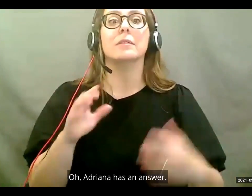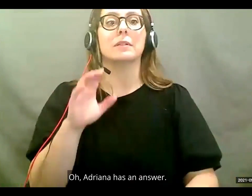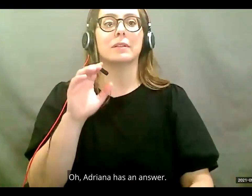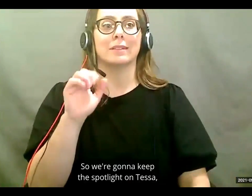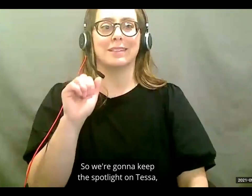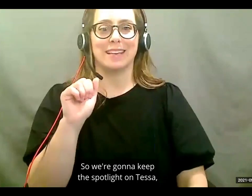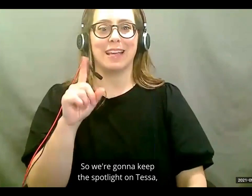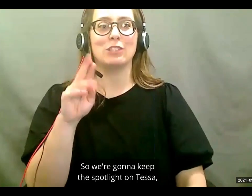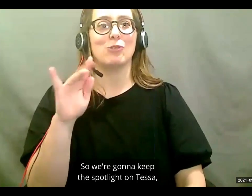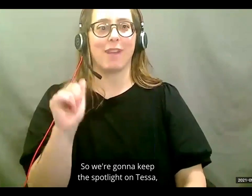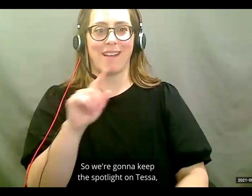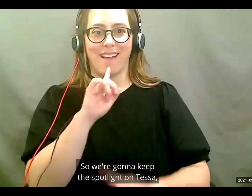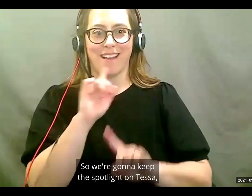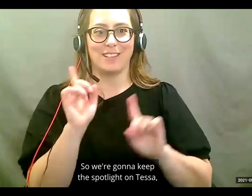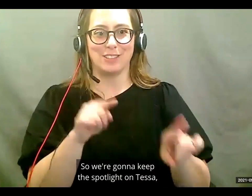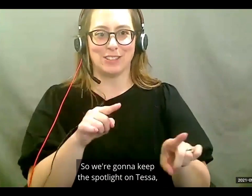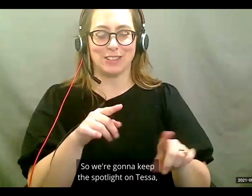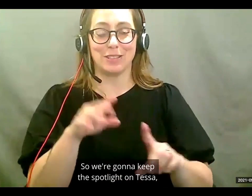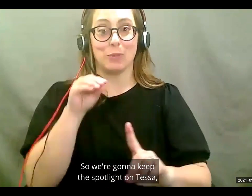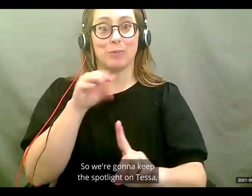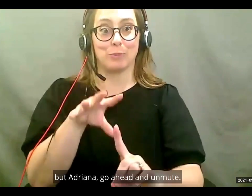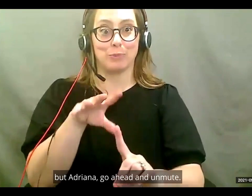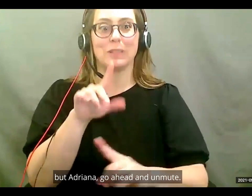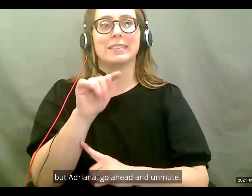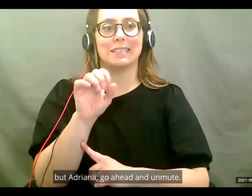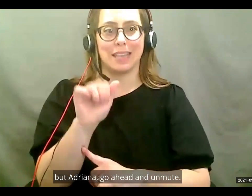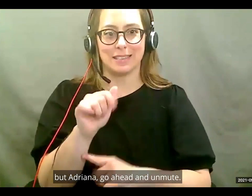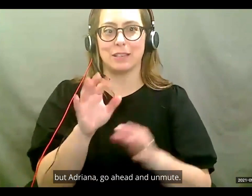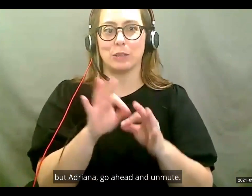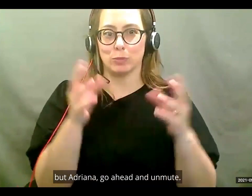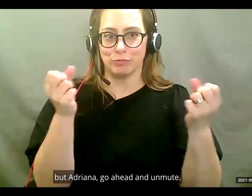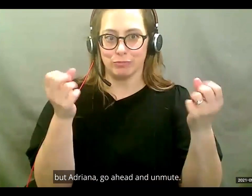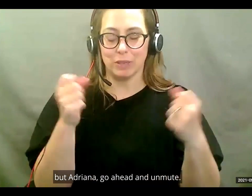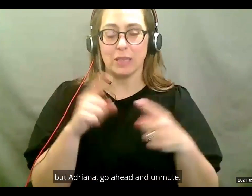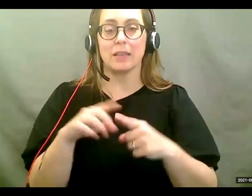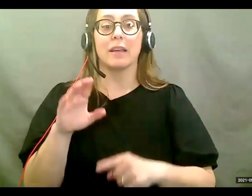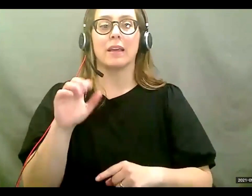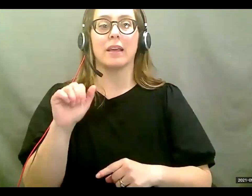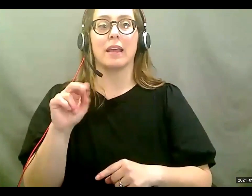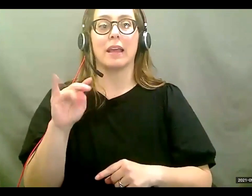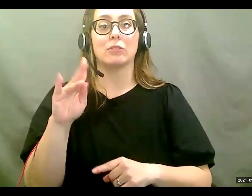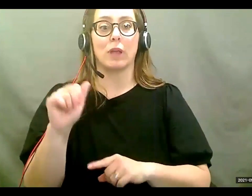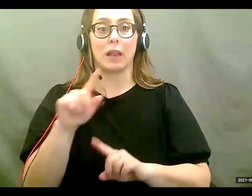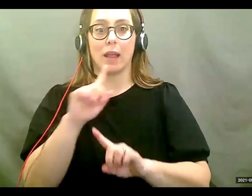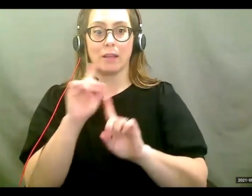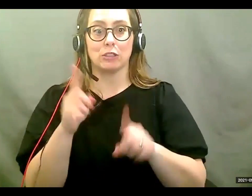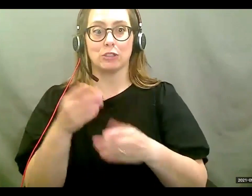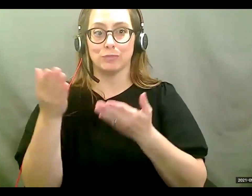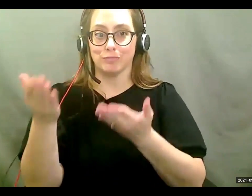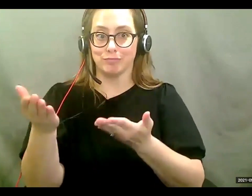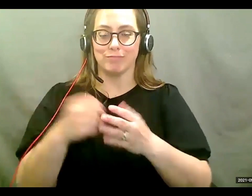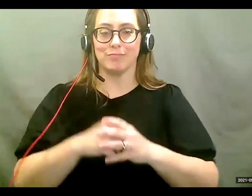Adriana has an answer, so we're gonna keep the spotlight on Tessa, but Adriana, go ahead and unmute yourself.